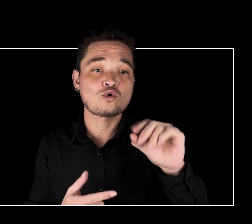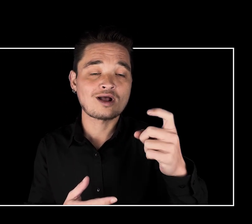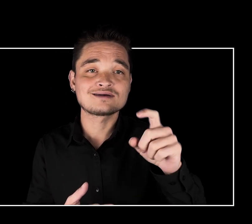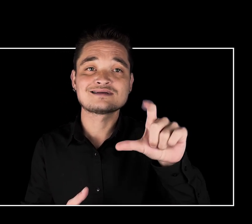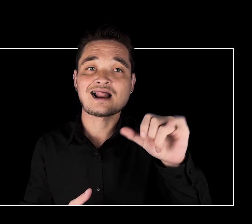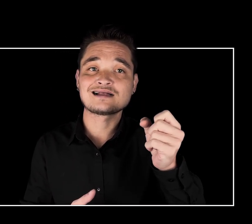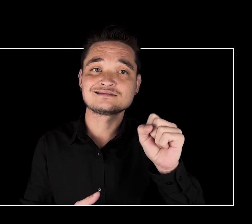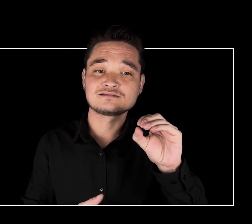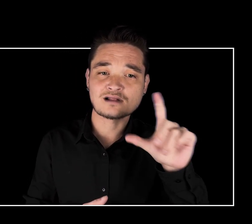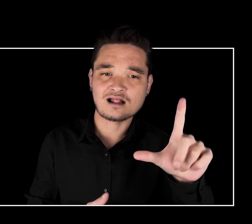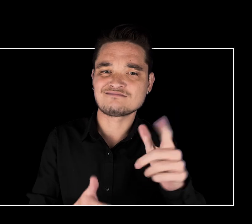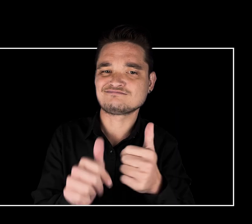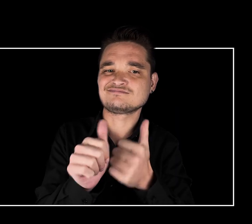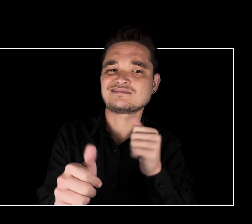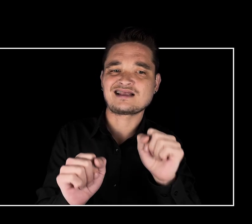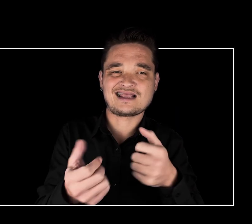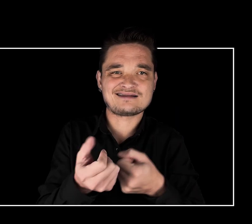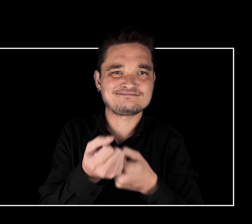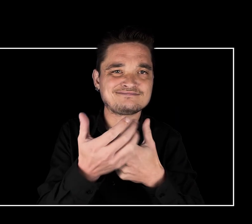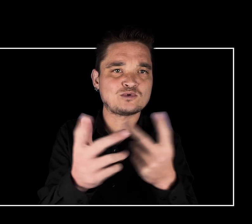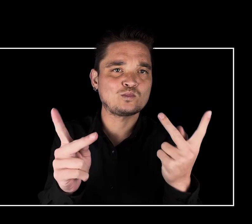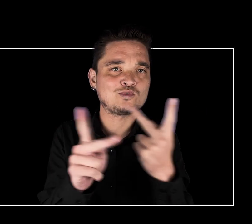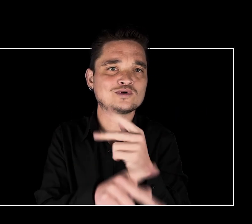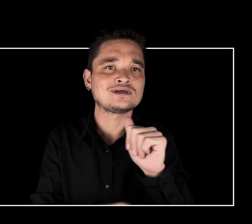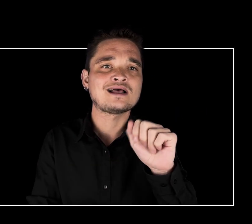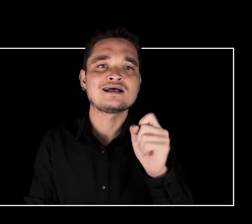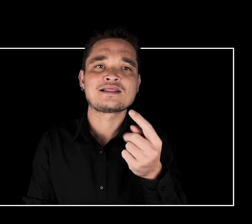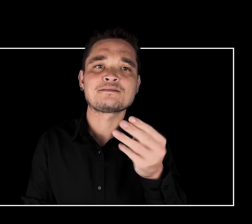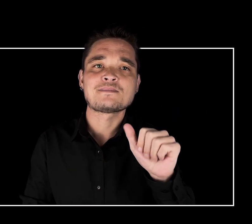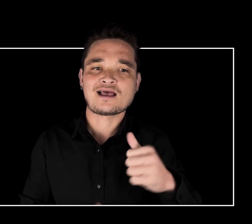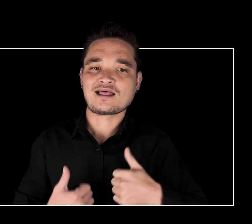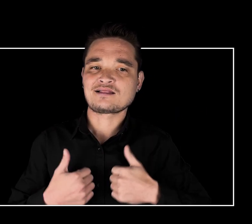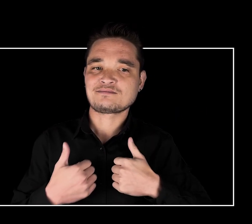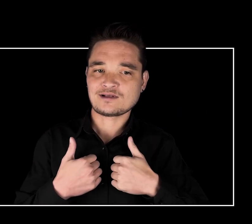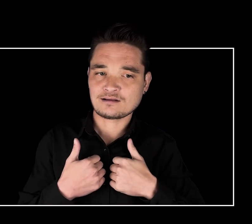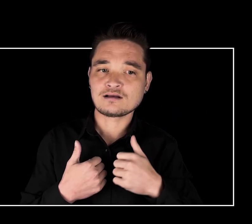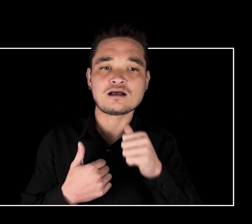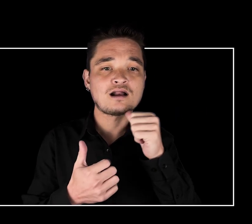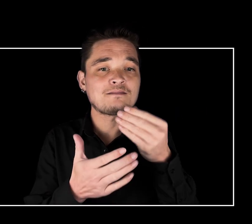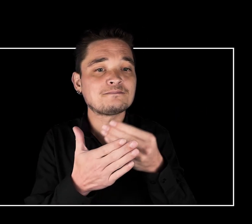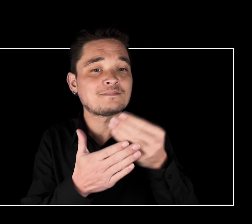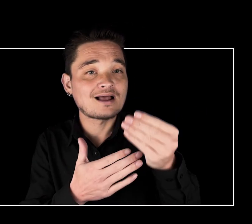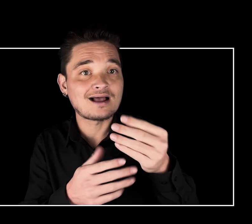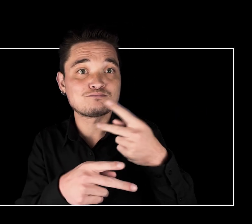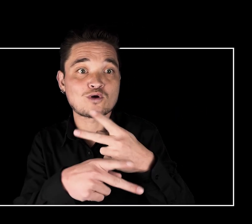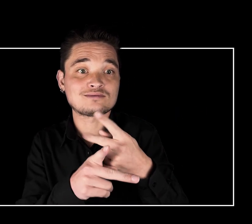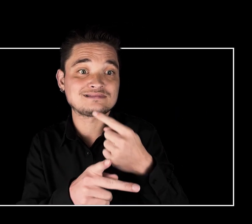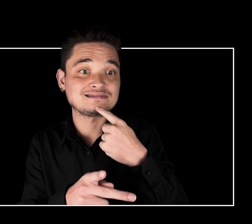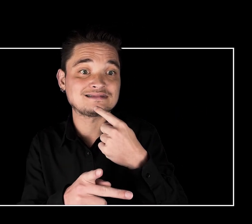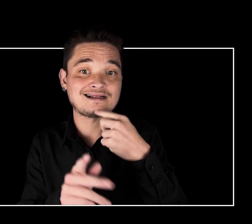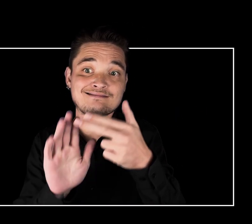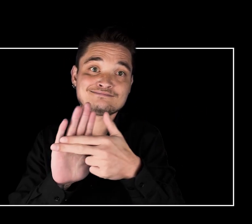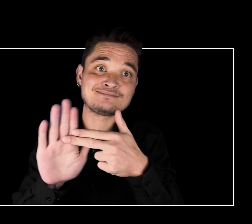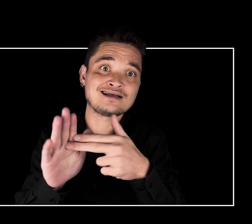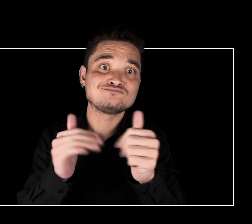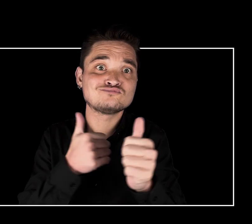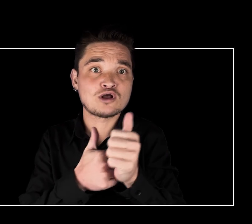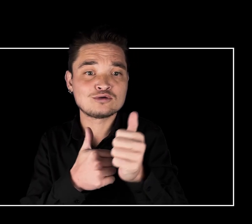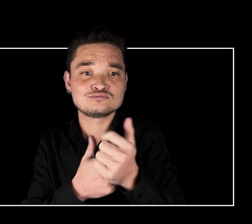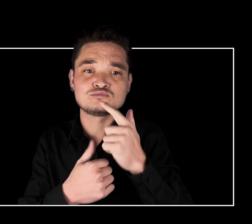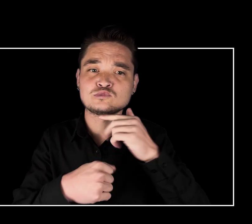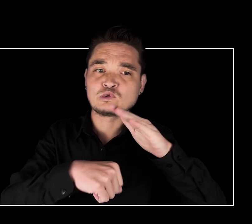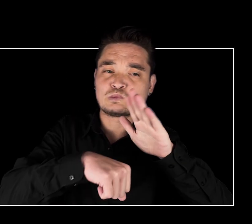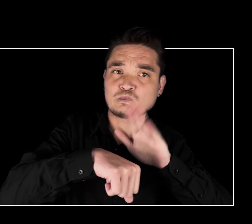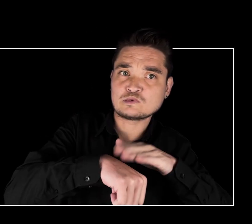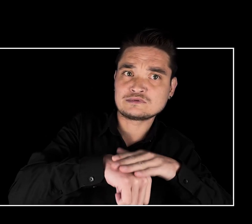Lysol. This can cause or worsen asthma. Do not buy a product that has the word danger or warning on